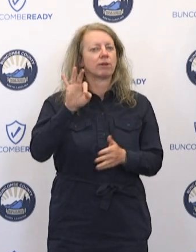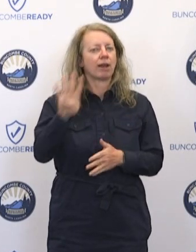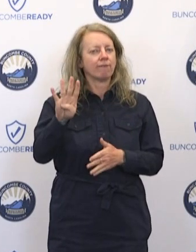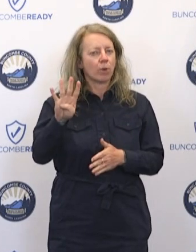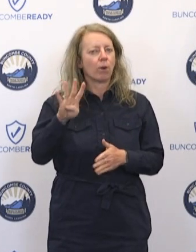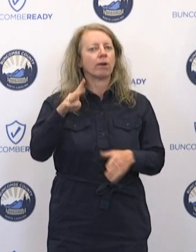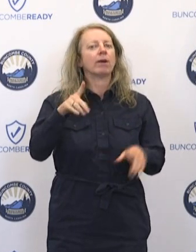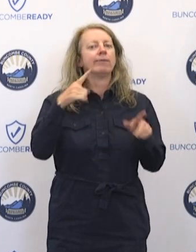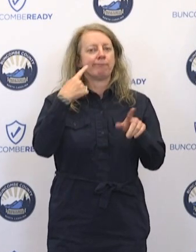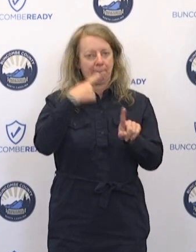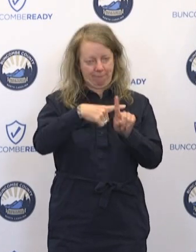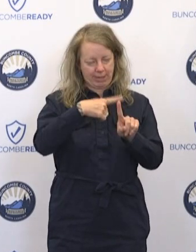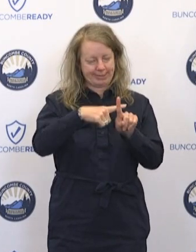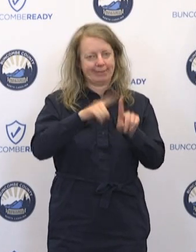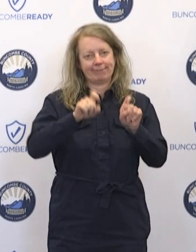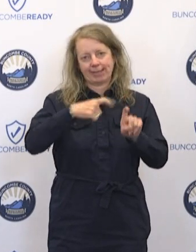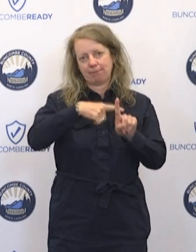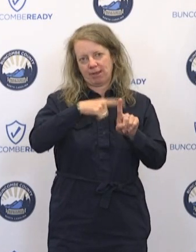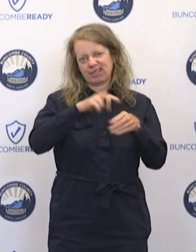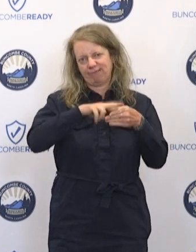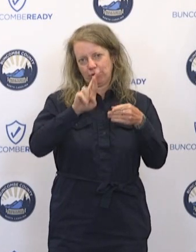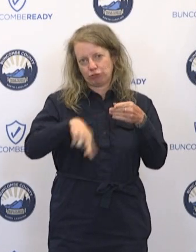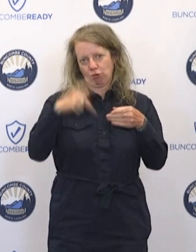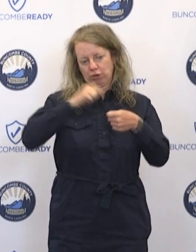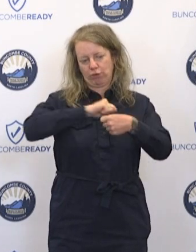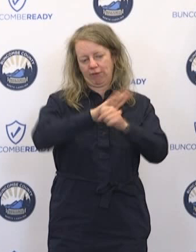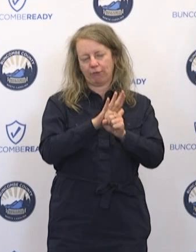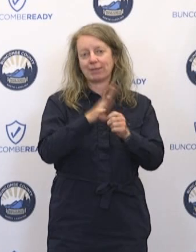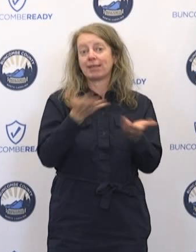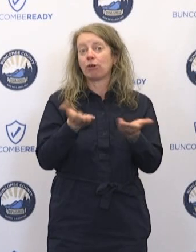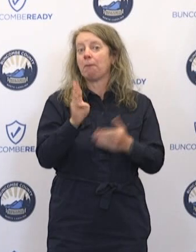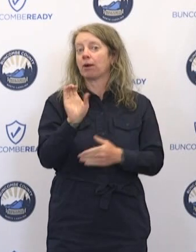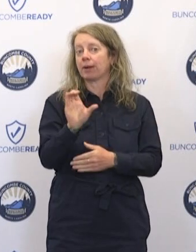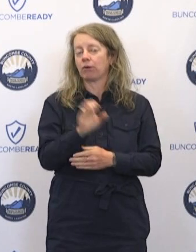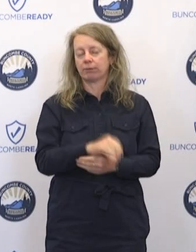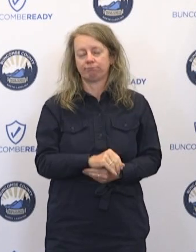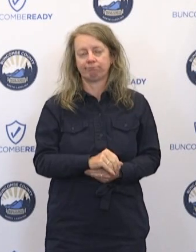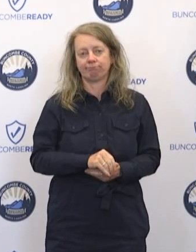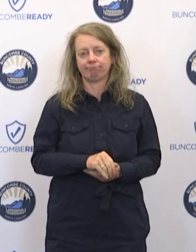16,194 confirmed COVID-19 cases in Buncombe County.